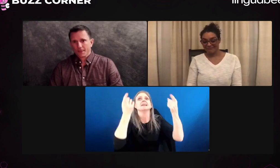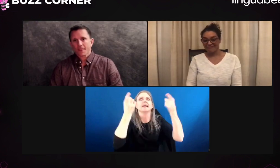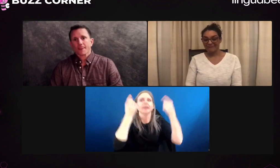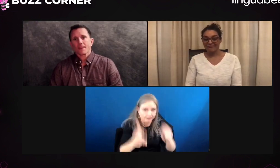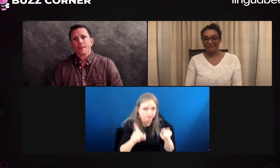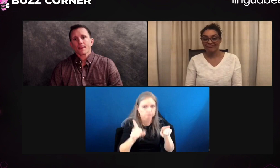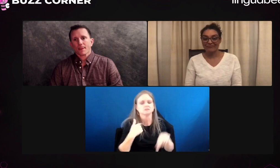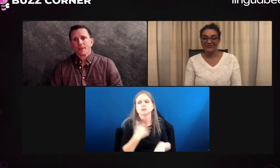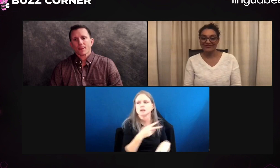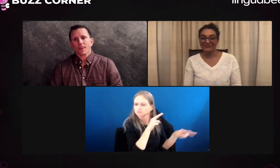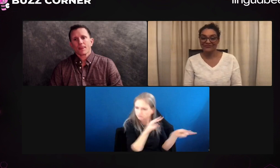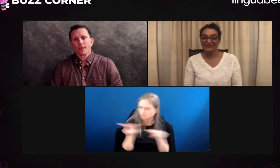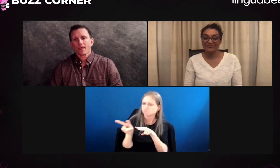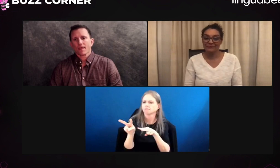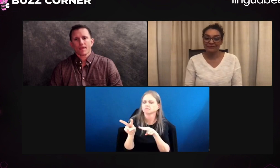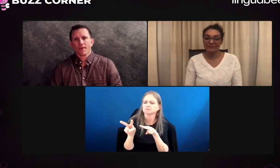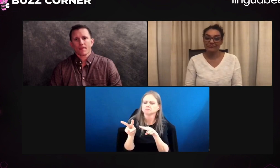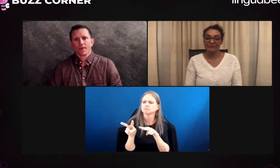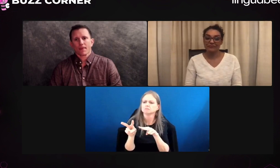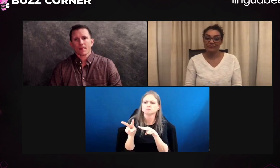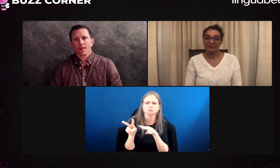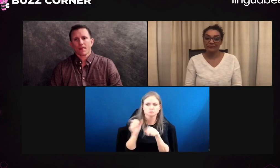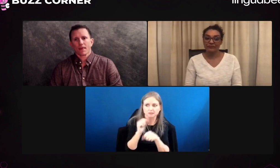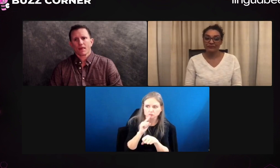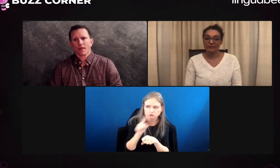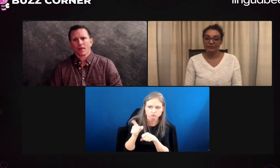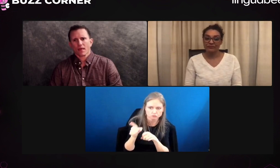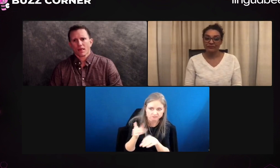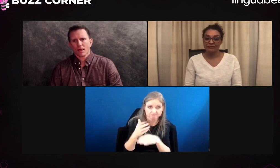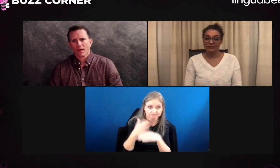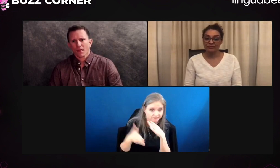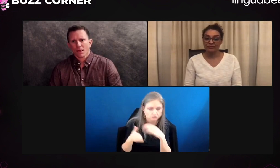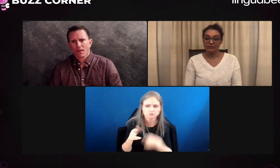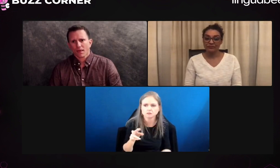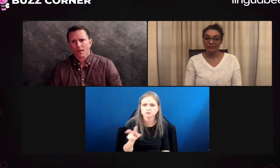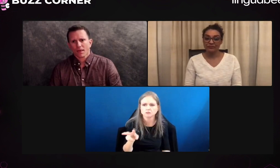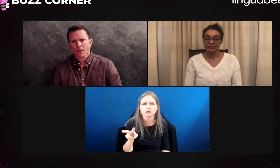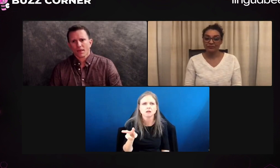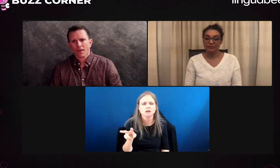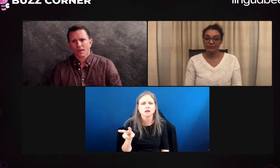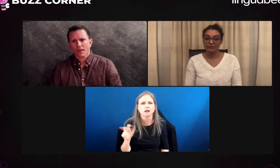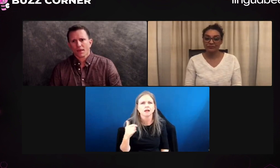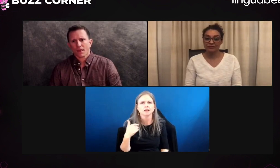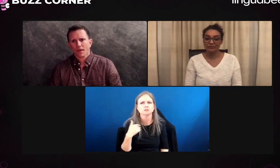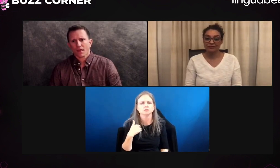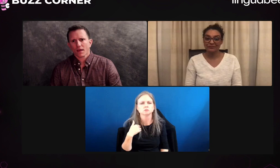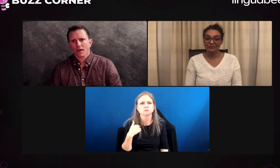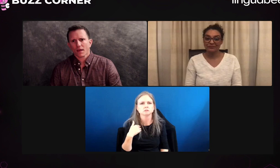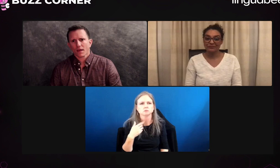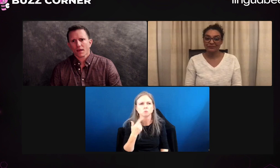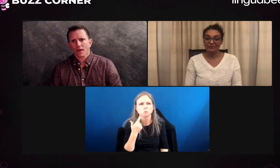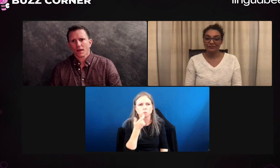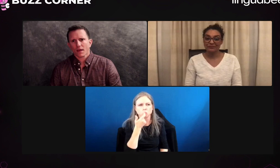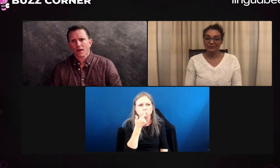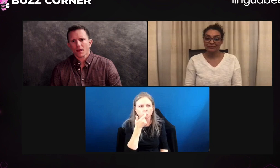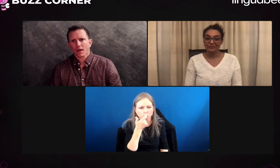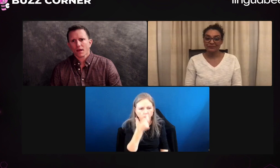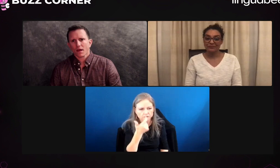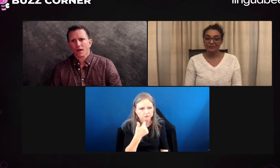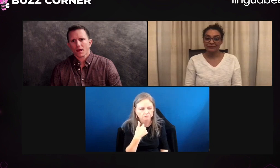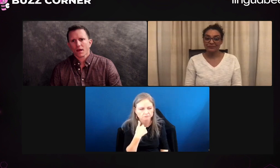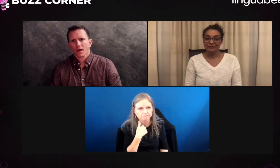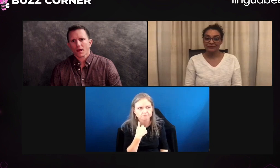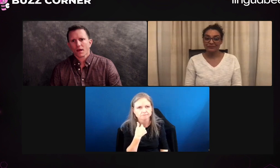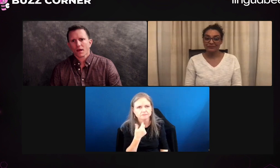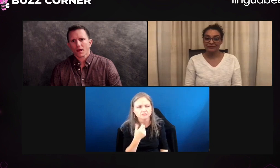communicating. I don't tend to look away and at the interpreter very often. But at this particular time, I did happen to look